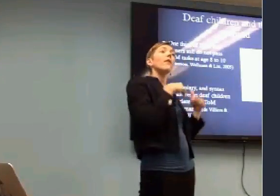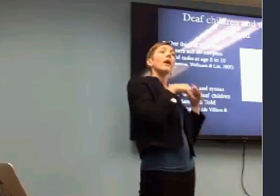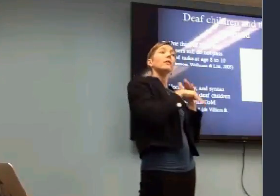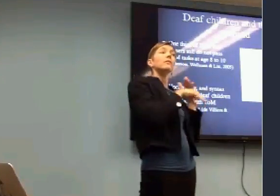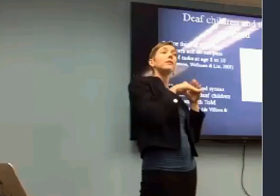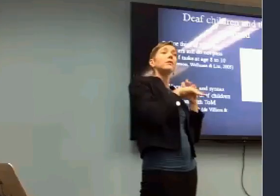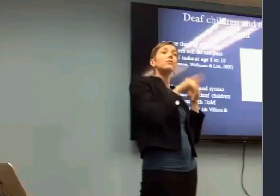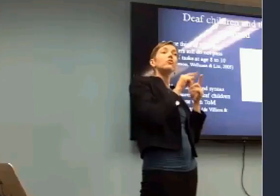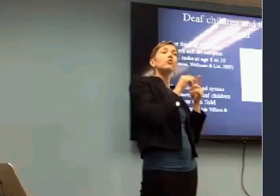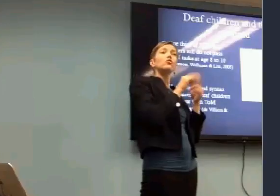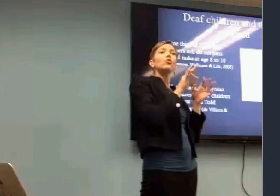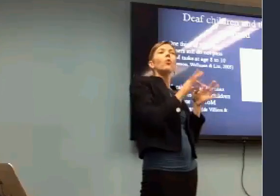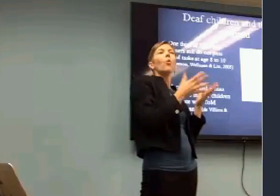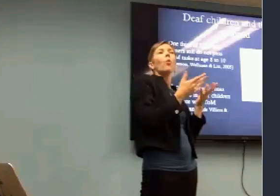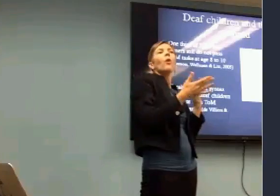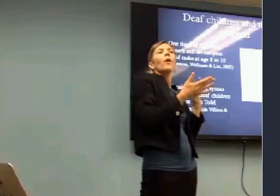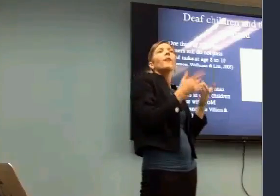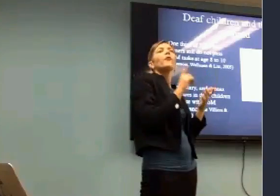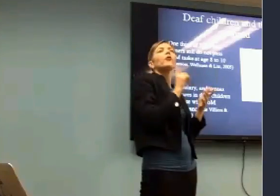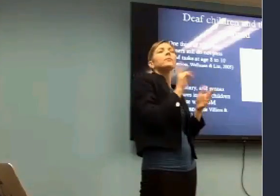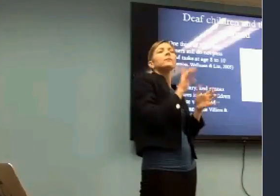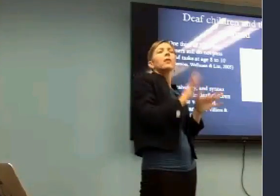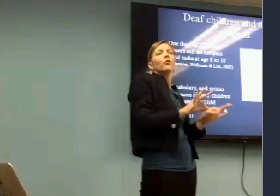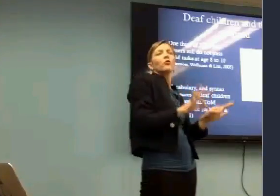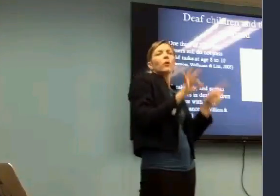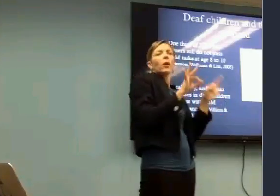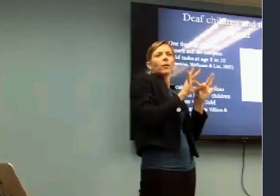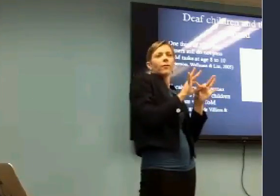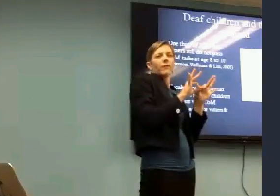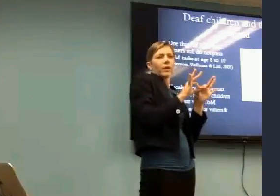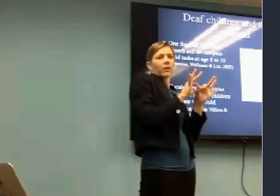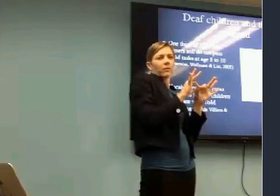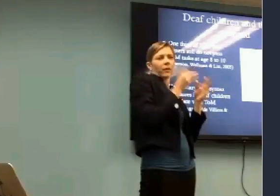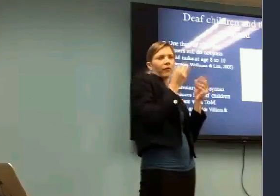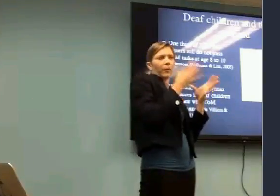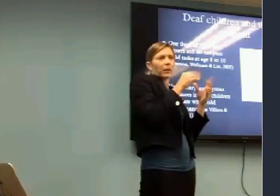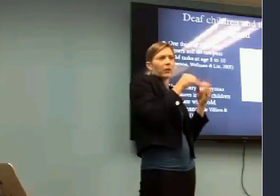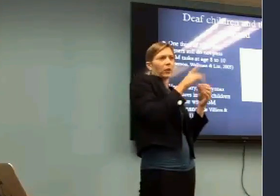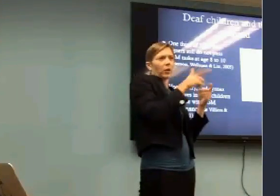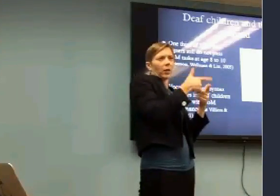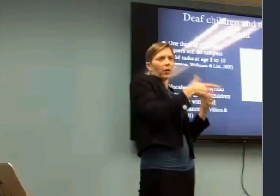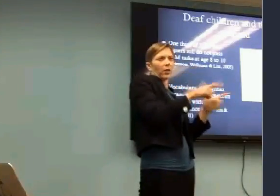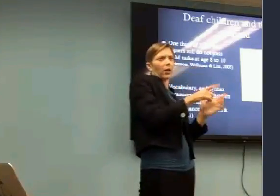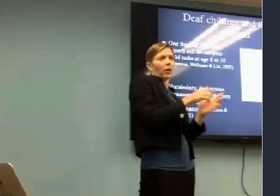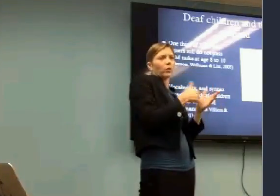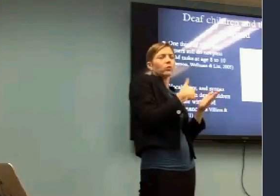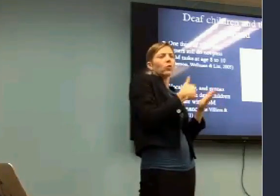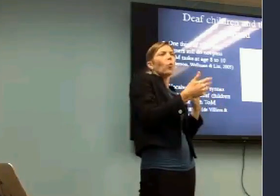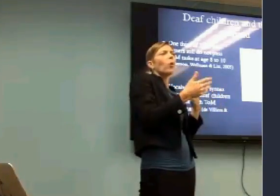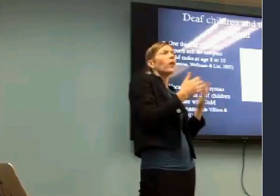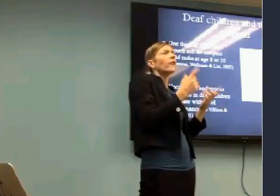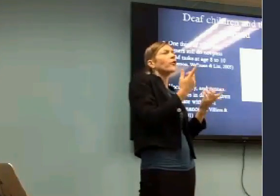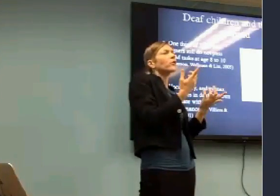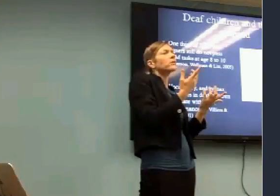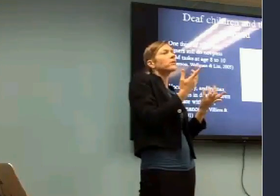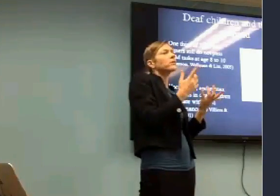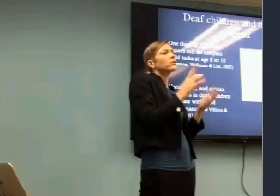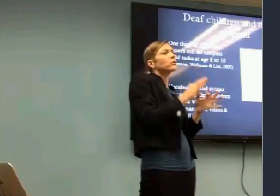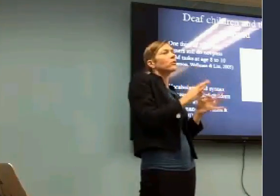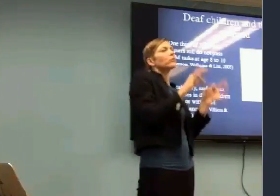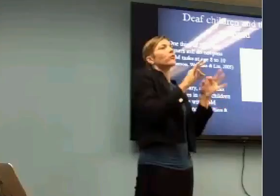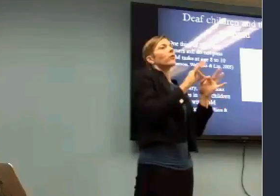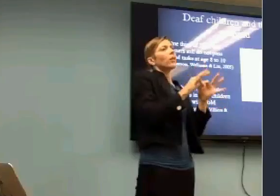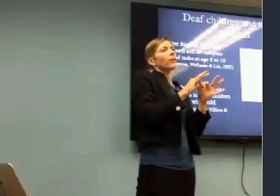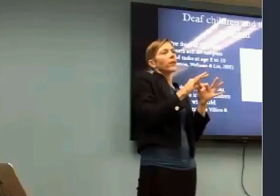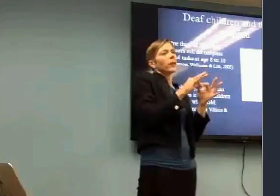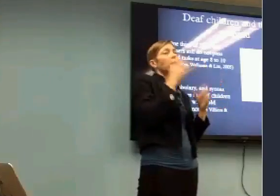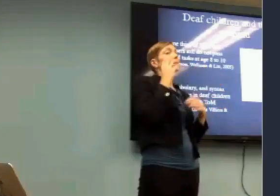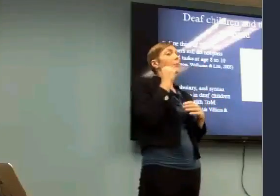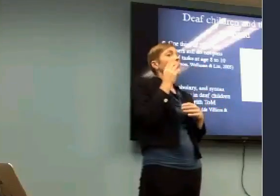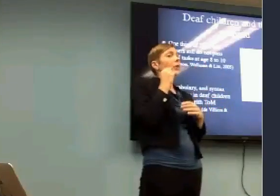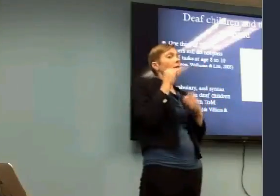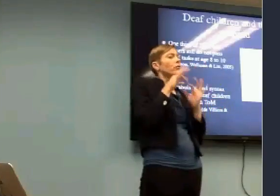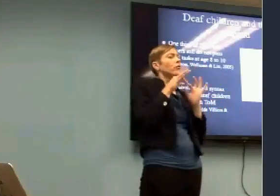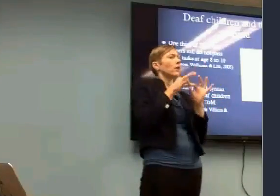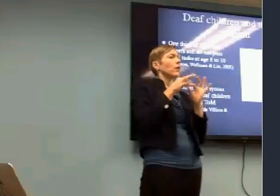deaf children who have deaf parents perform quite well because they have had access. And to whatever that relevant information is in the